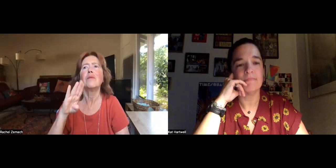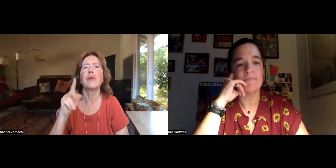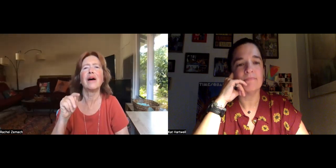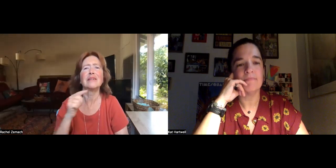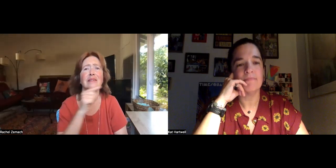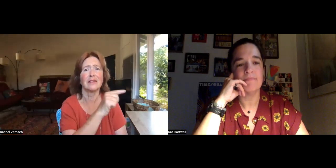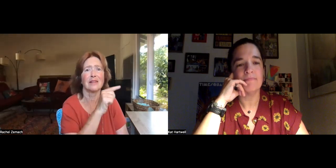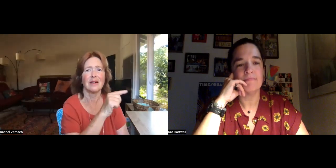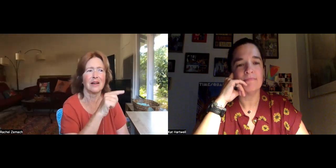But